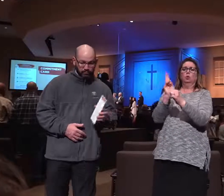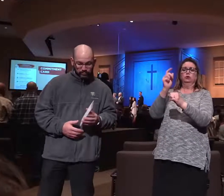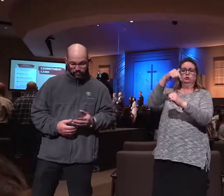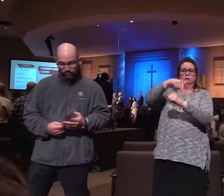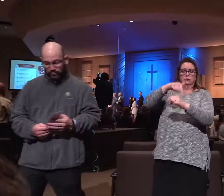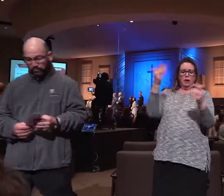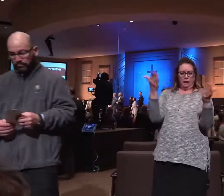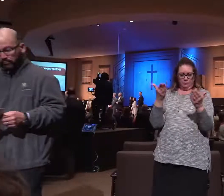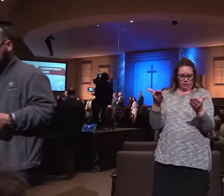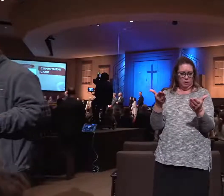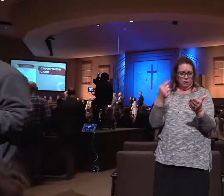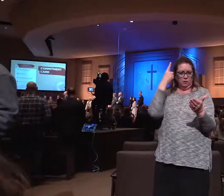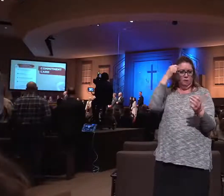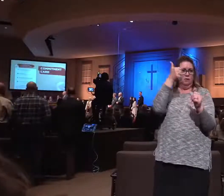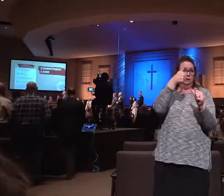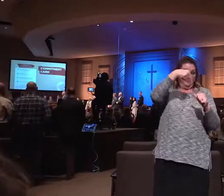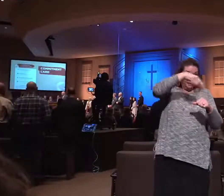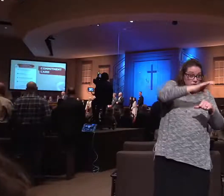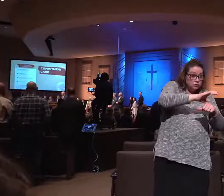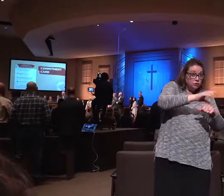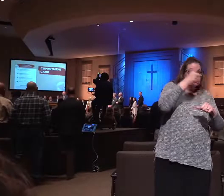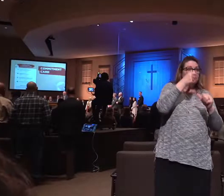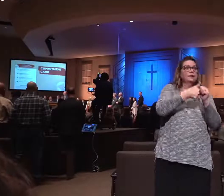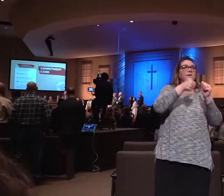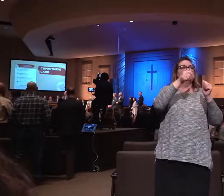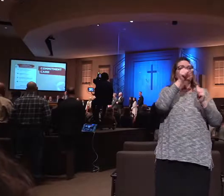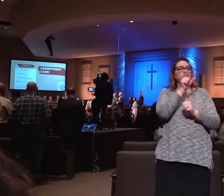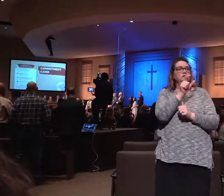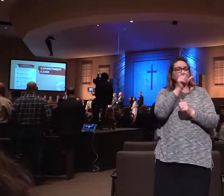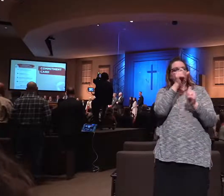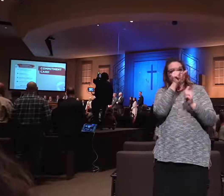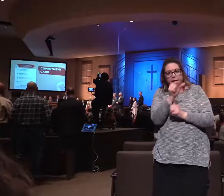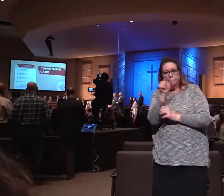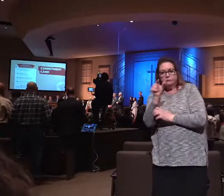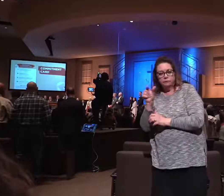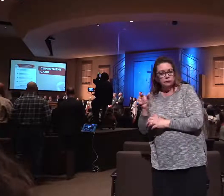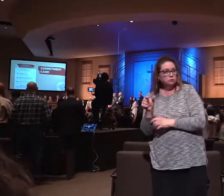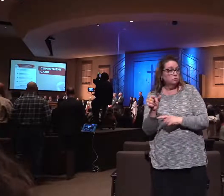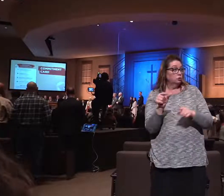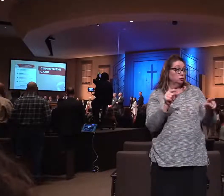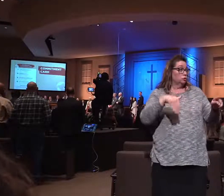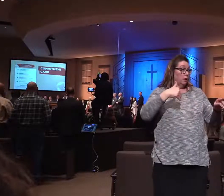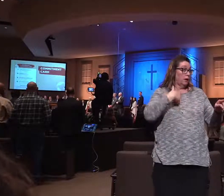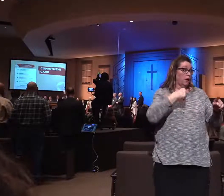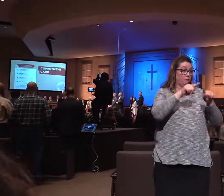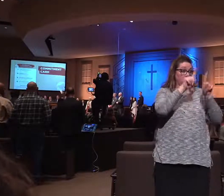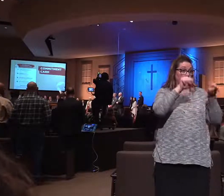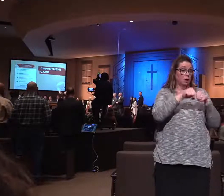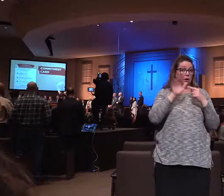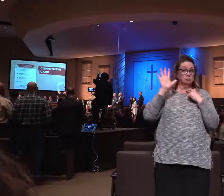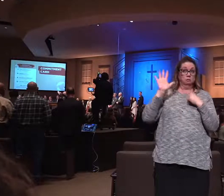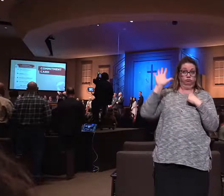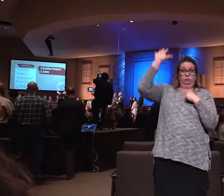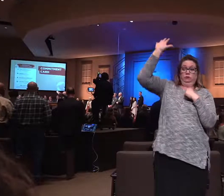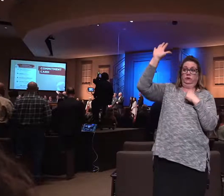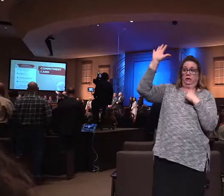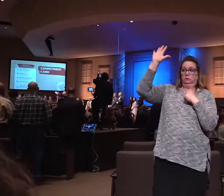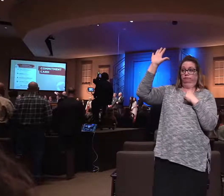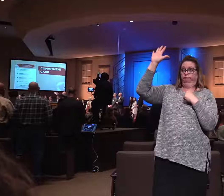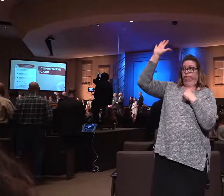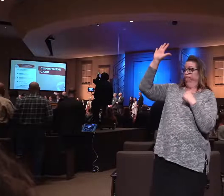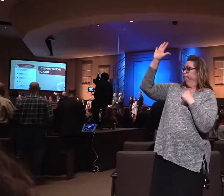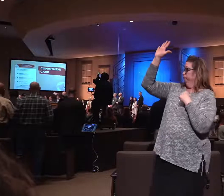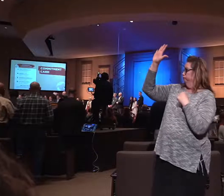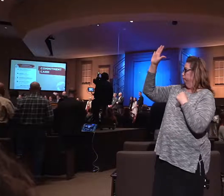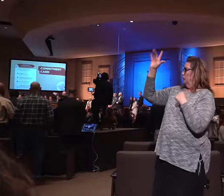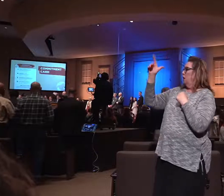as individuals. Anybody not have a card, raise your hand. We want to make sure everybody got one. All right, a couple in the back there. And on